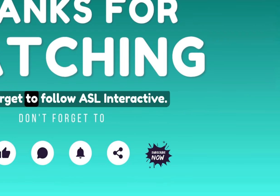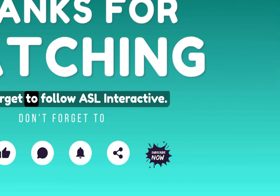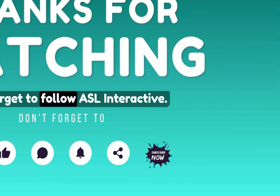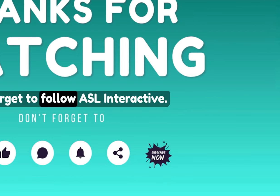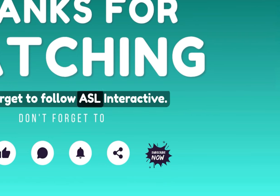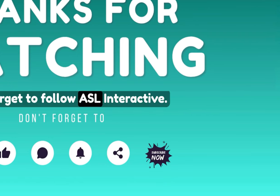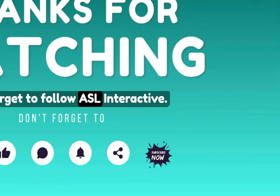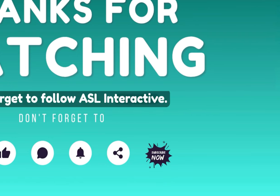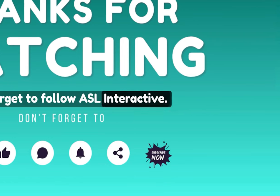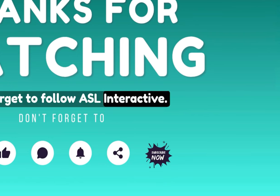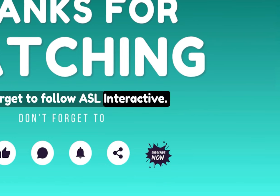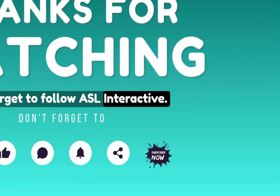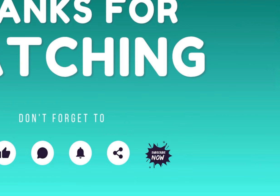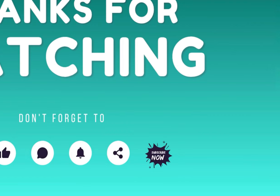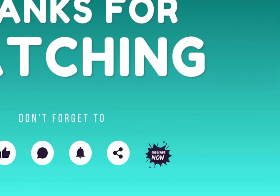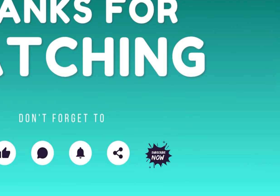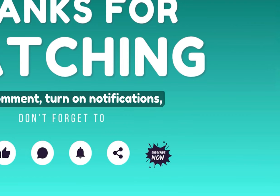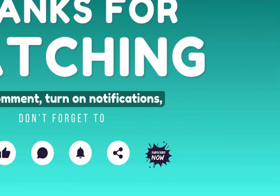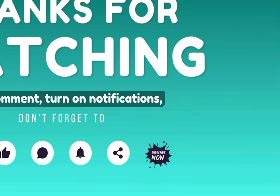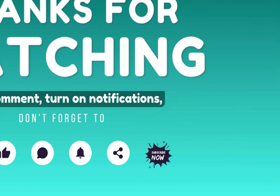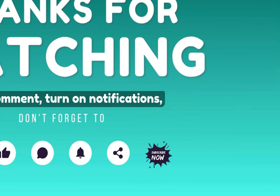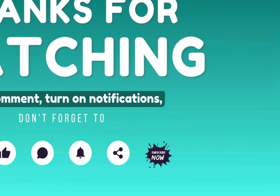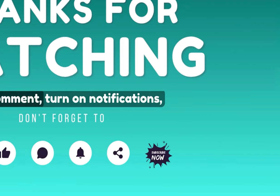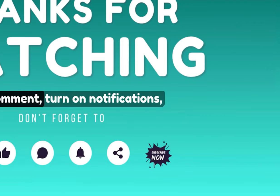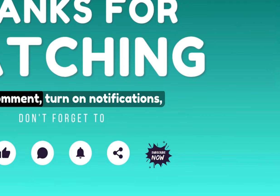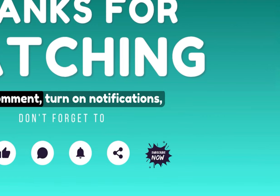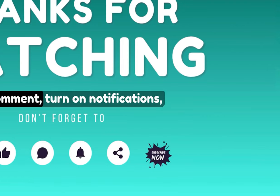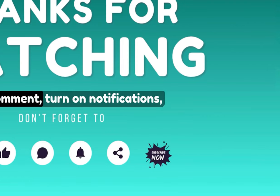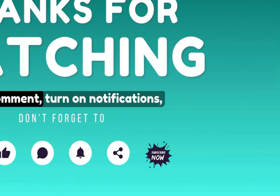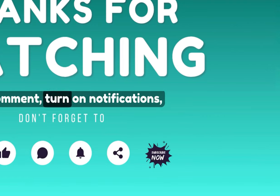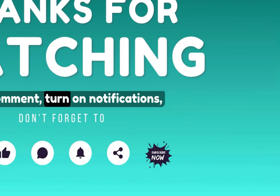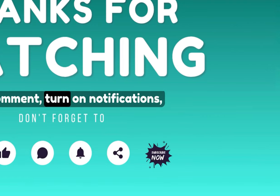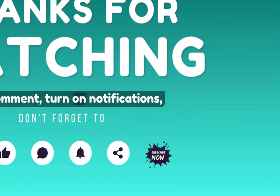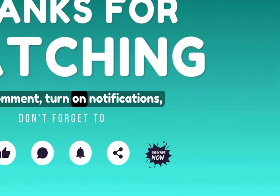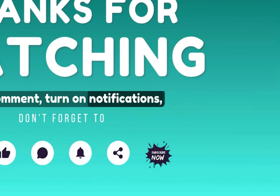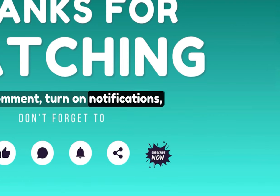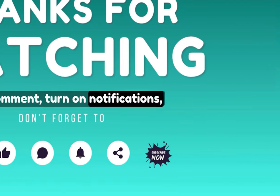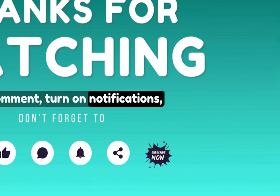Don't forget to follow ASL Interactive. Like,